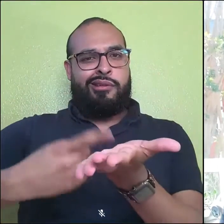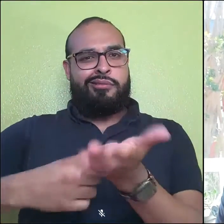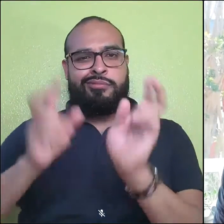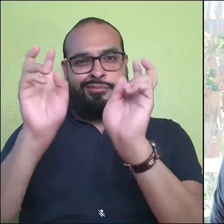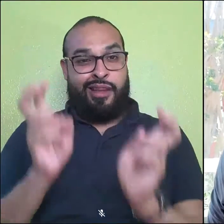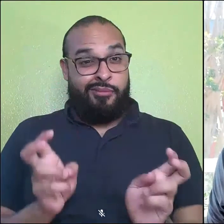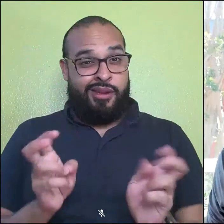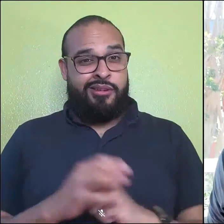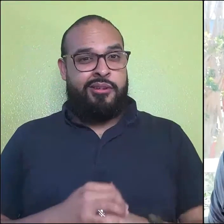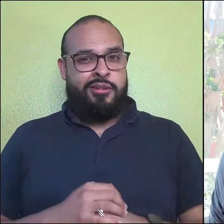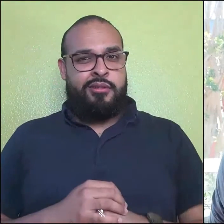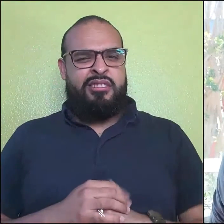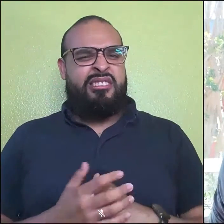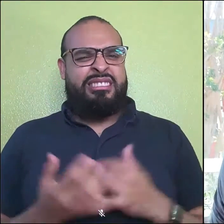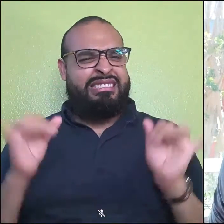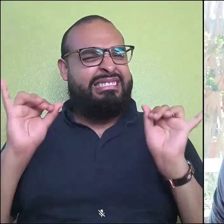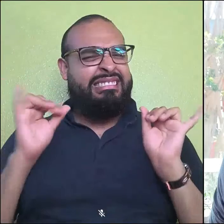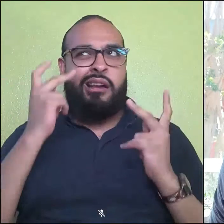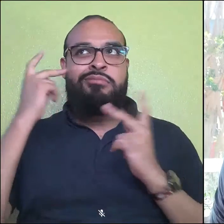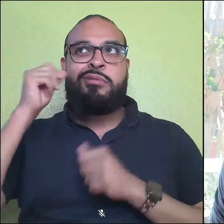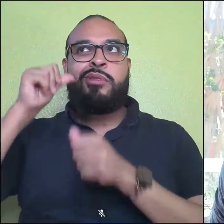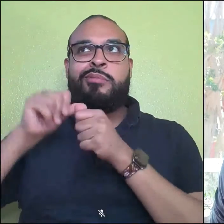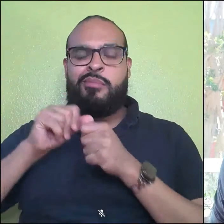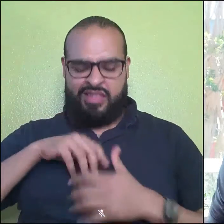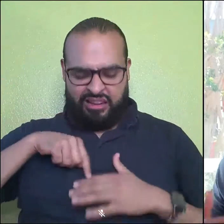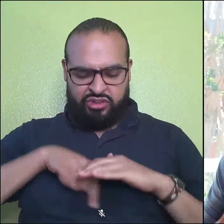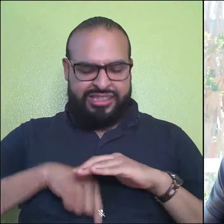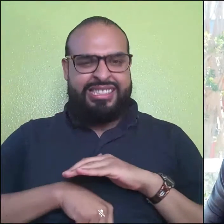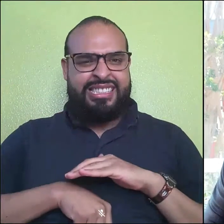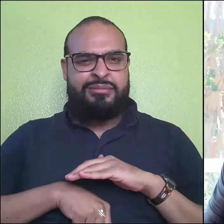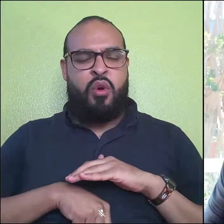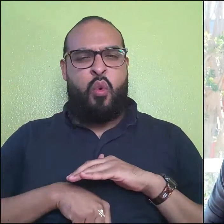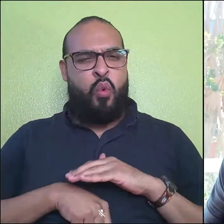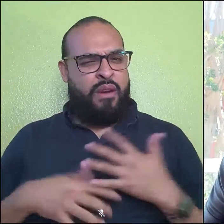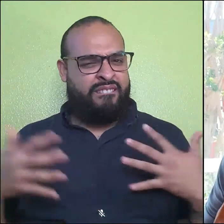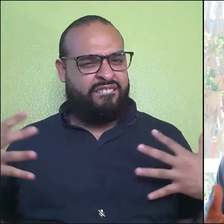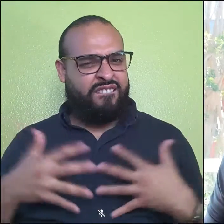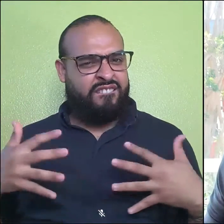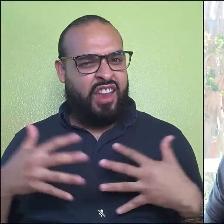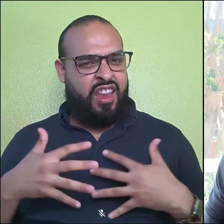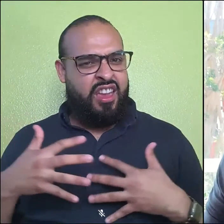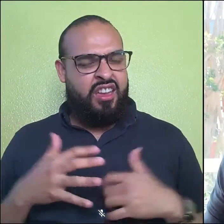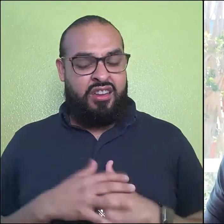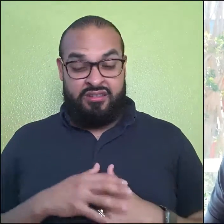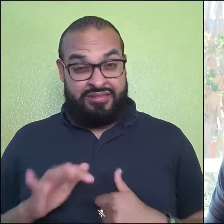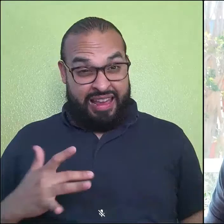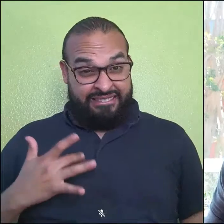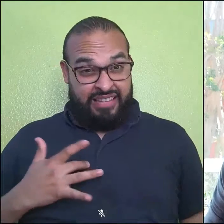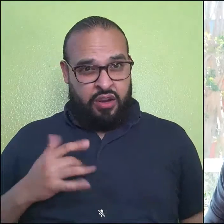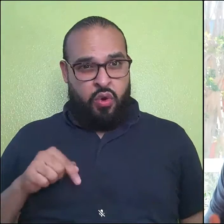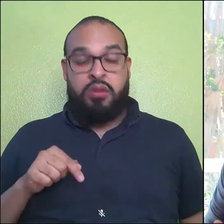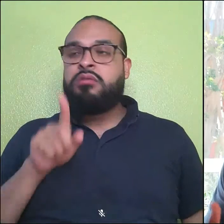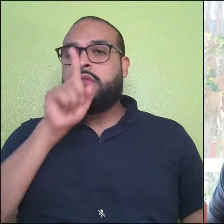me that feels this deep, deep fear. This fear that when I tap into is really about being scared of